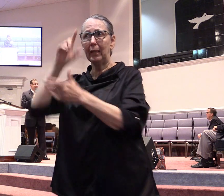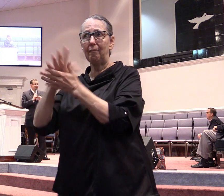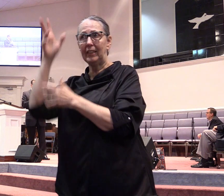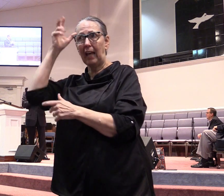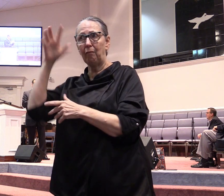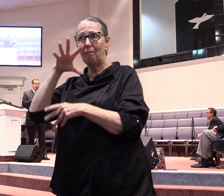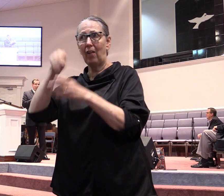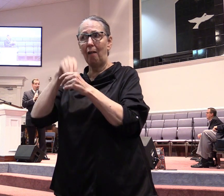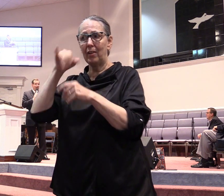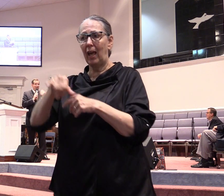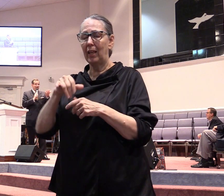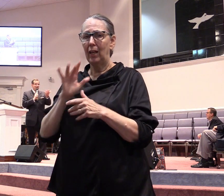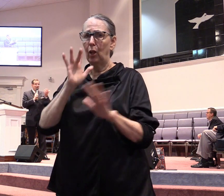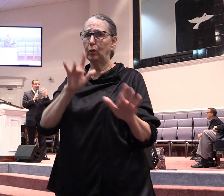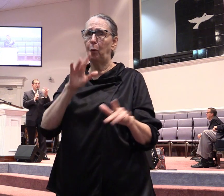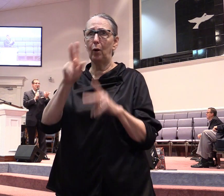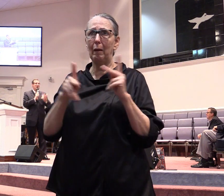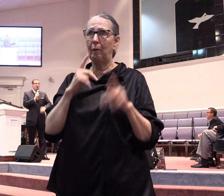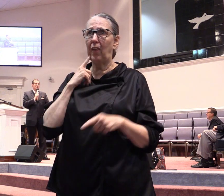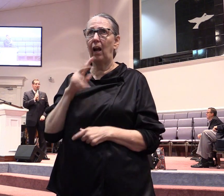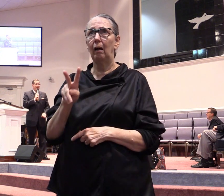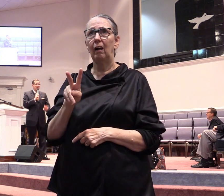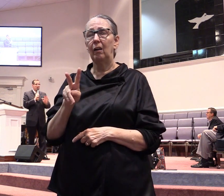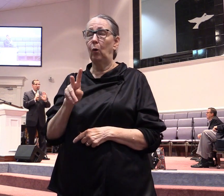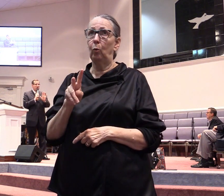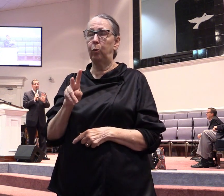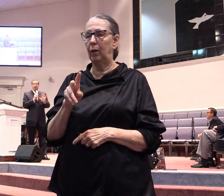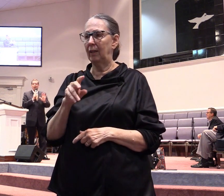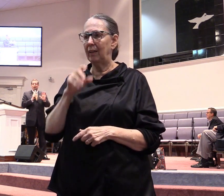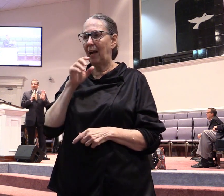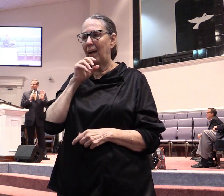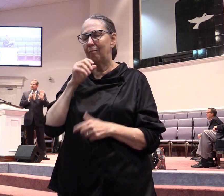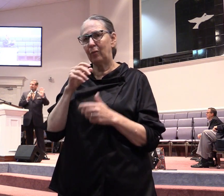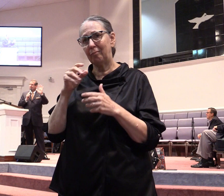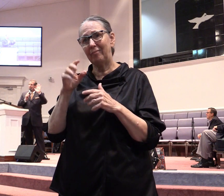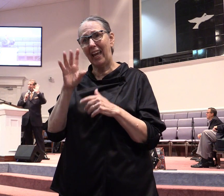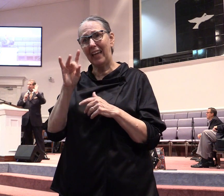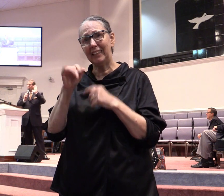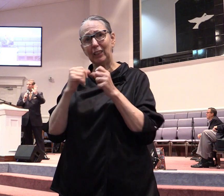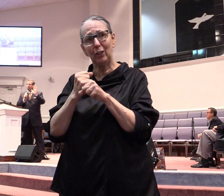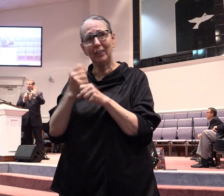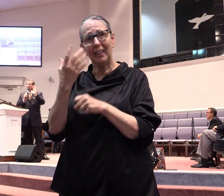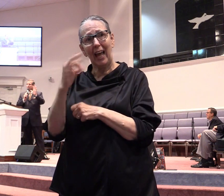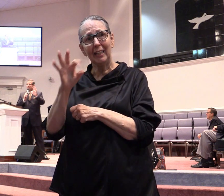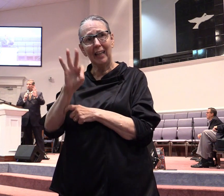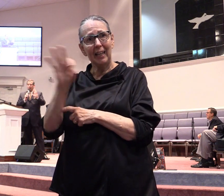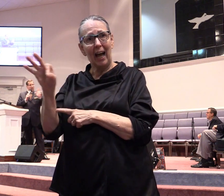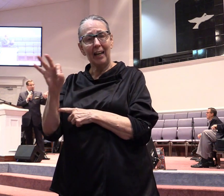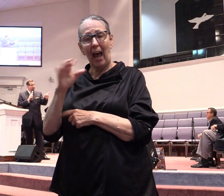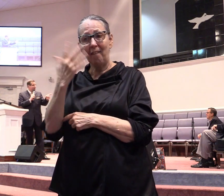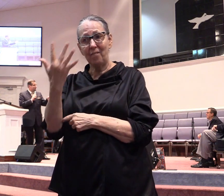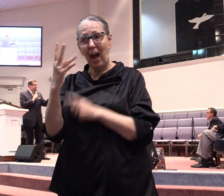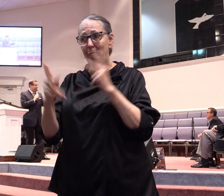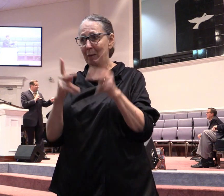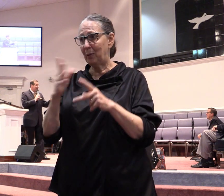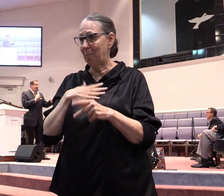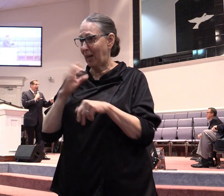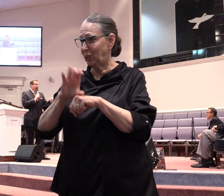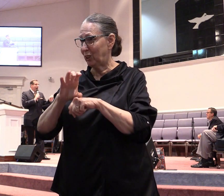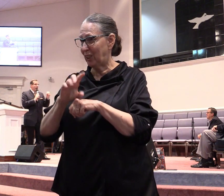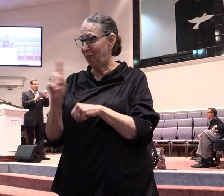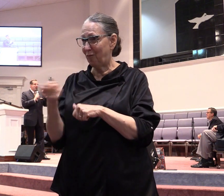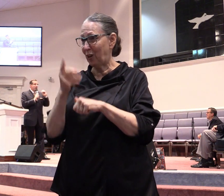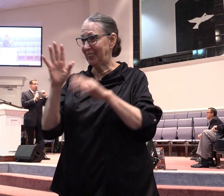But them poor people probably did too. 18 years of pastoring. Started in 1999 with 5 people. I remember our first